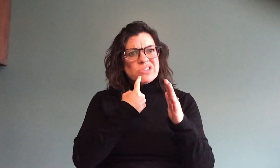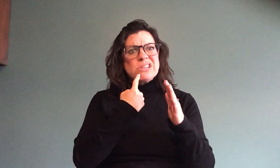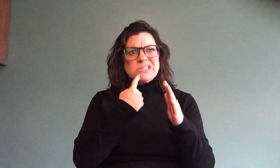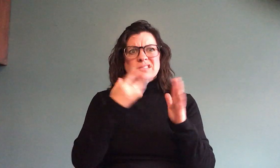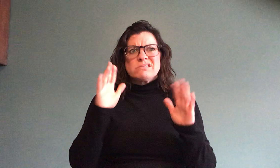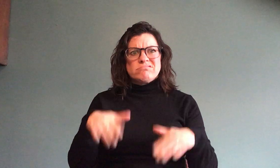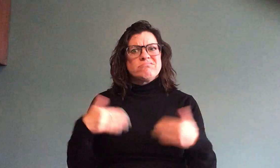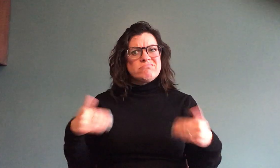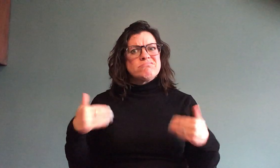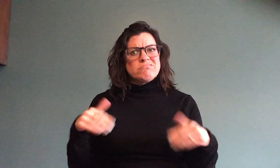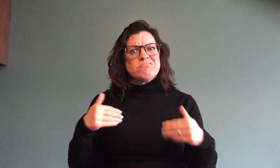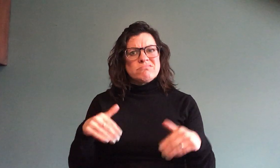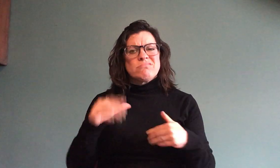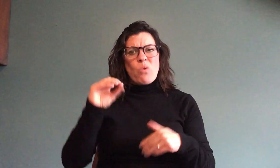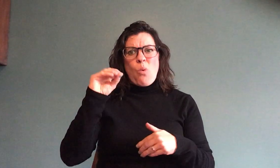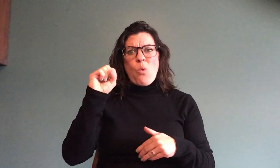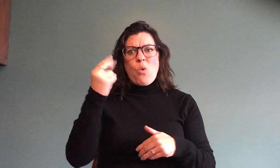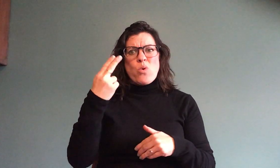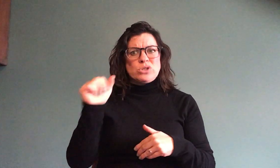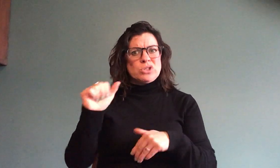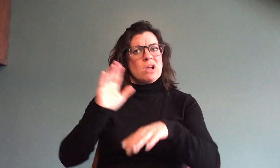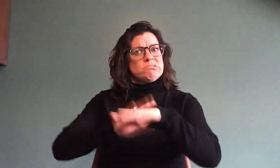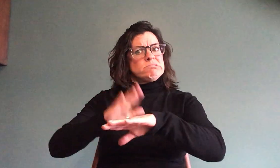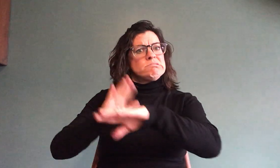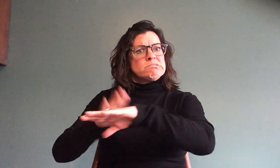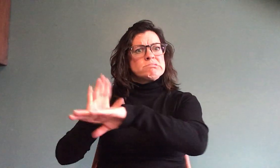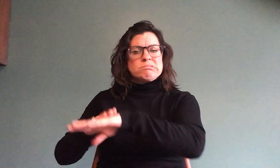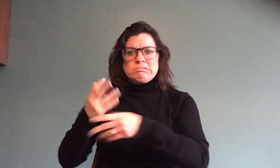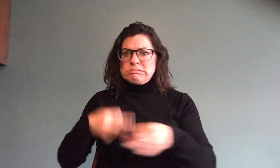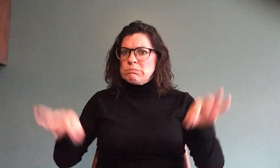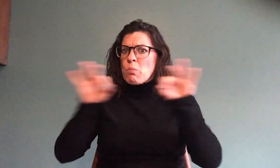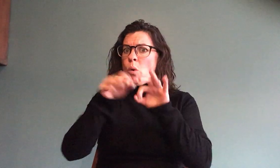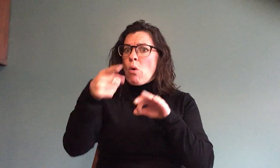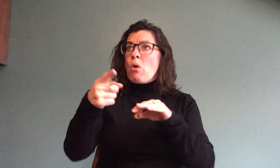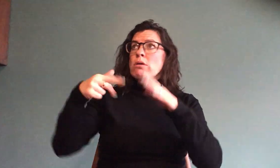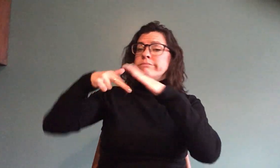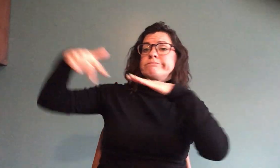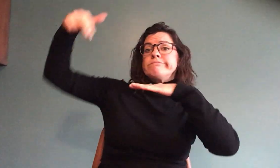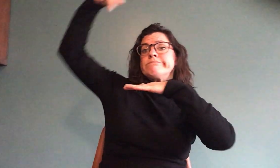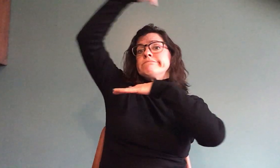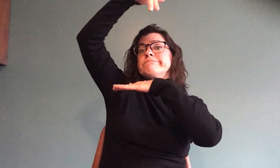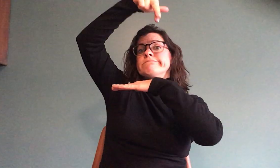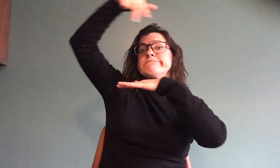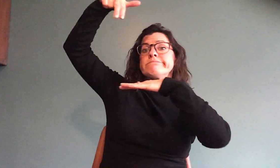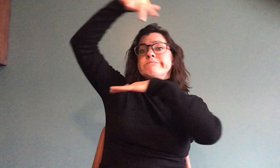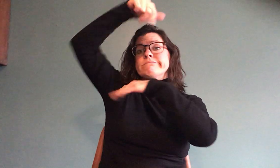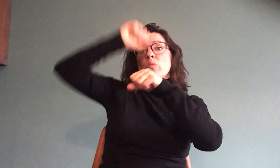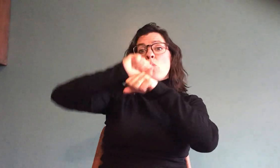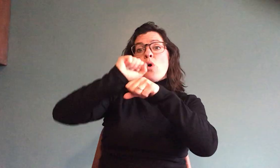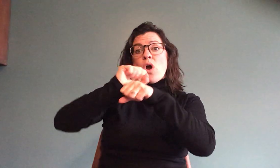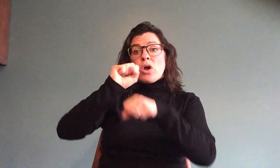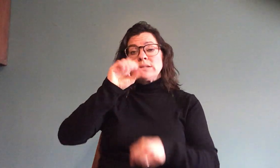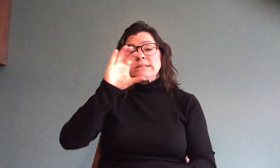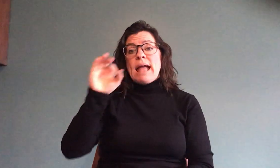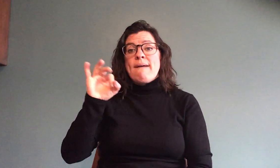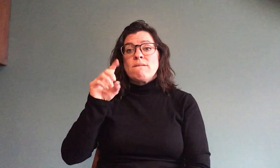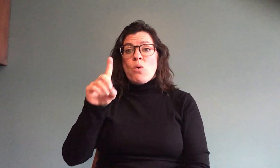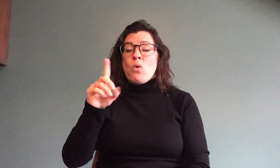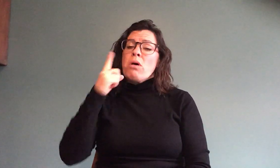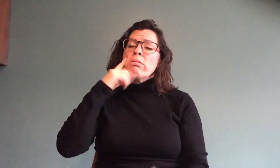what you're seeing is possibly what you're going to be getting on the quiz. Okay, so now the next thing is struck by.